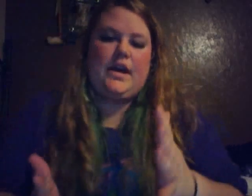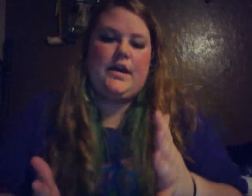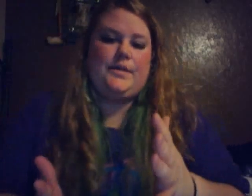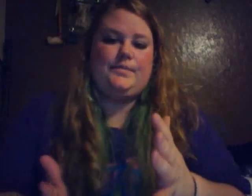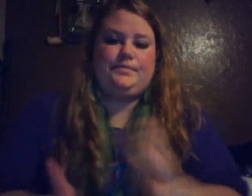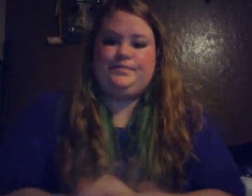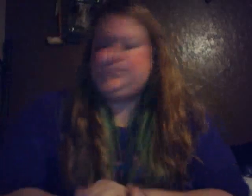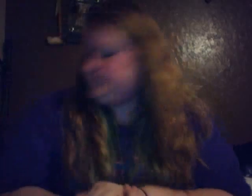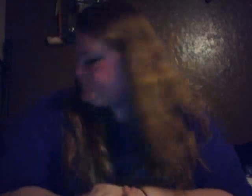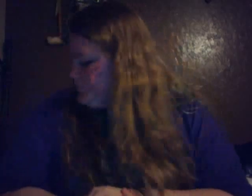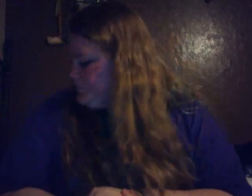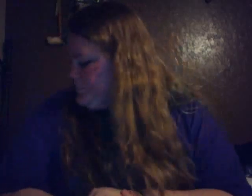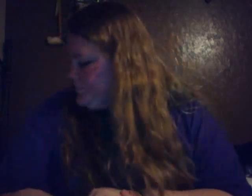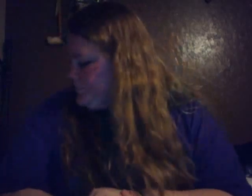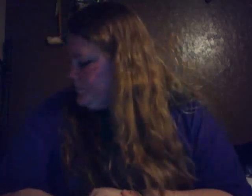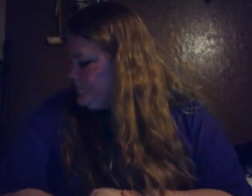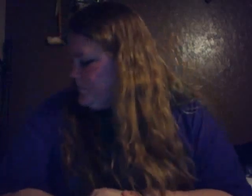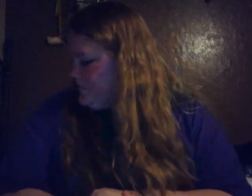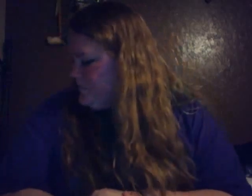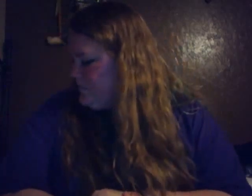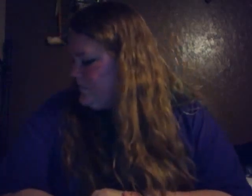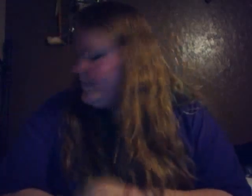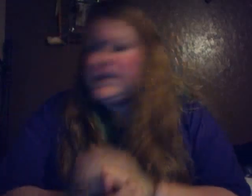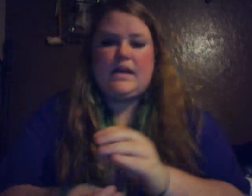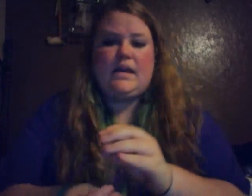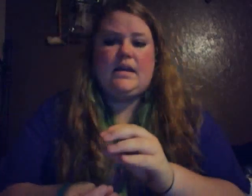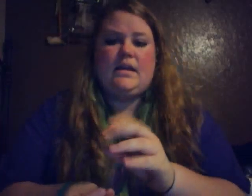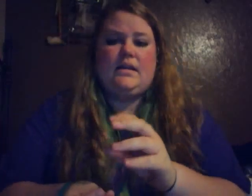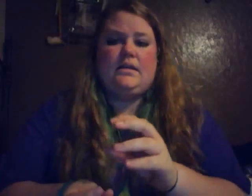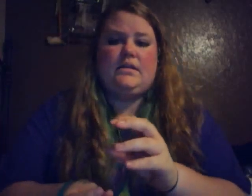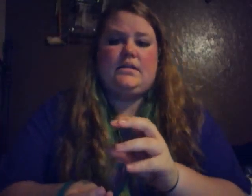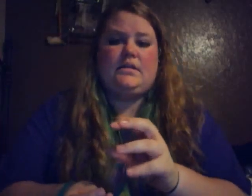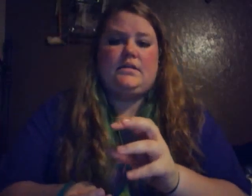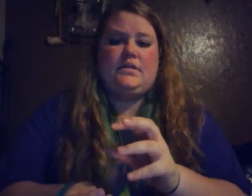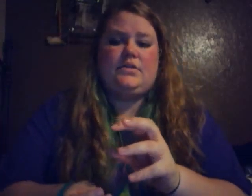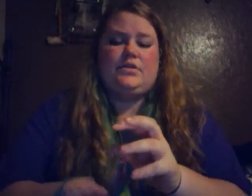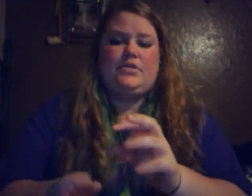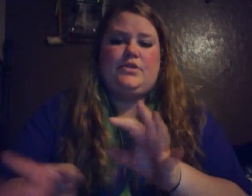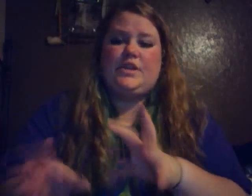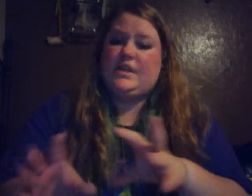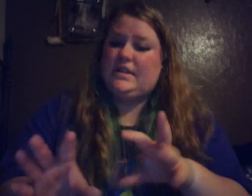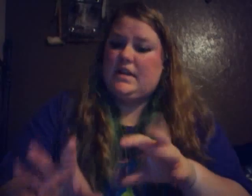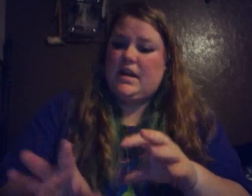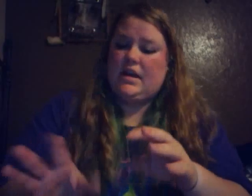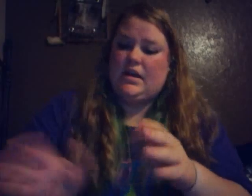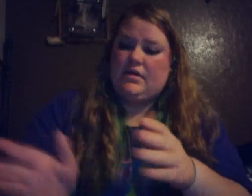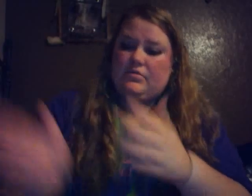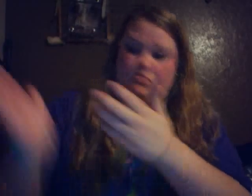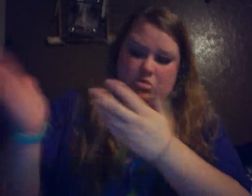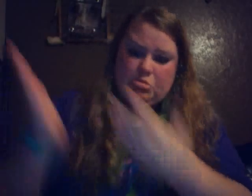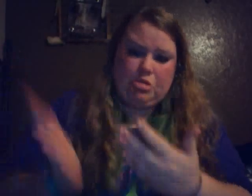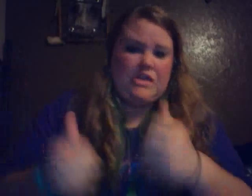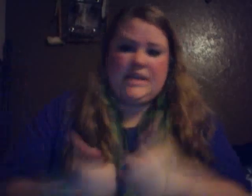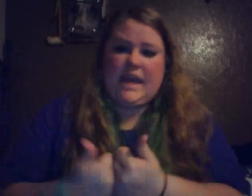bring it to